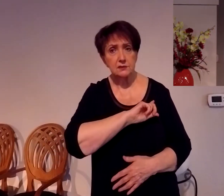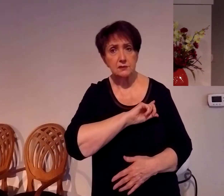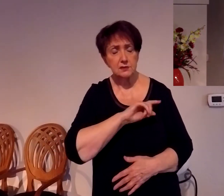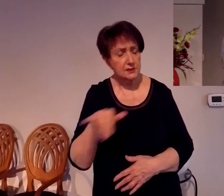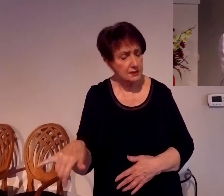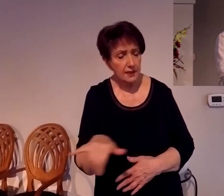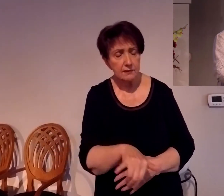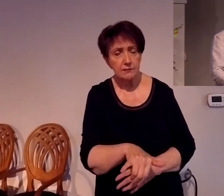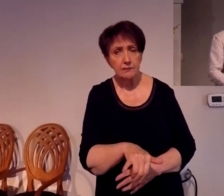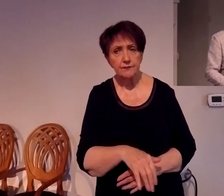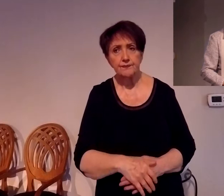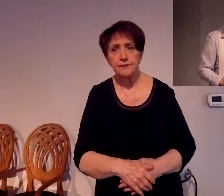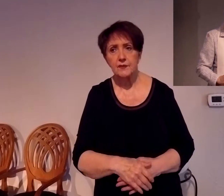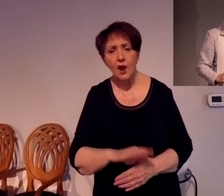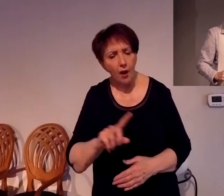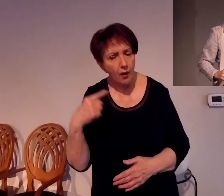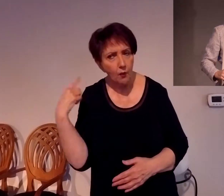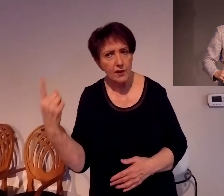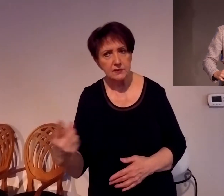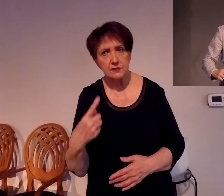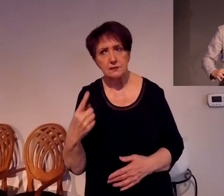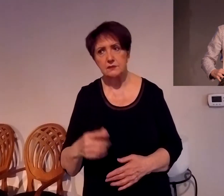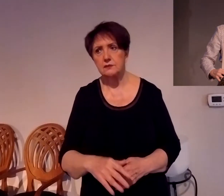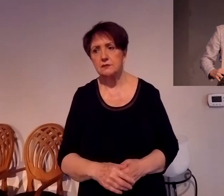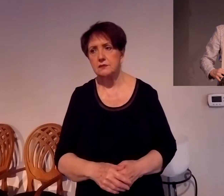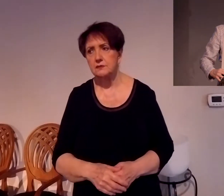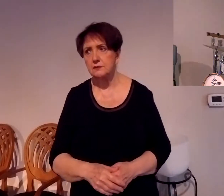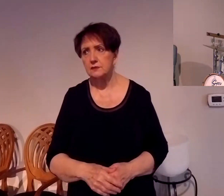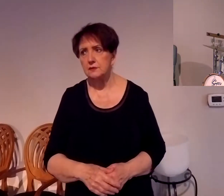always present. It's always present.